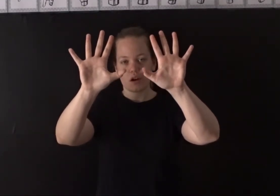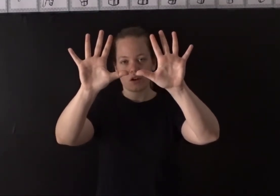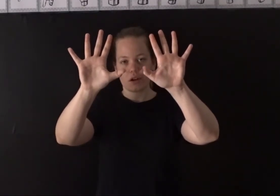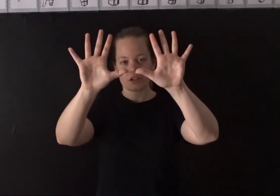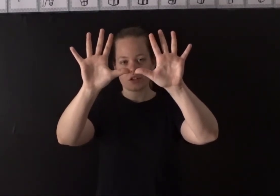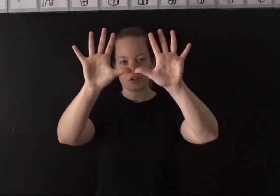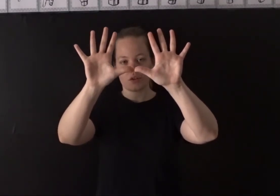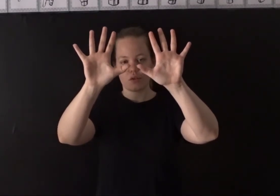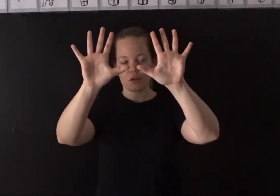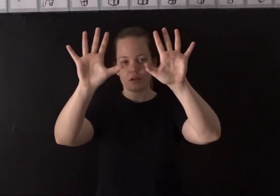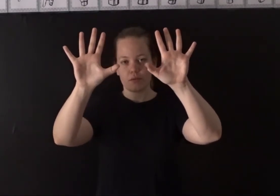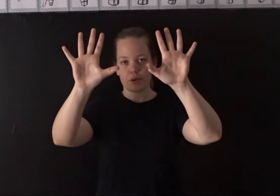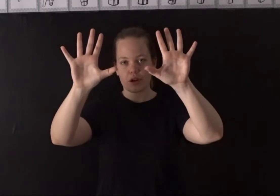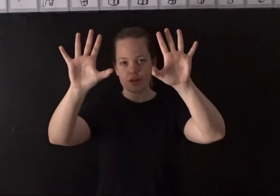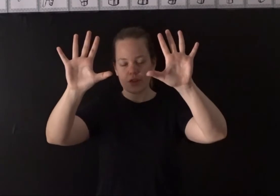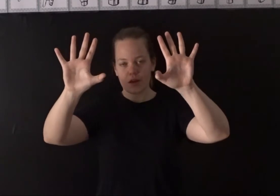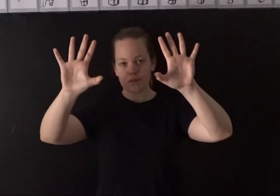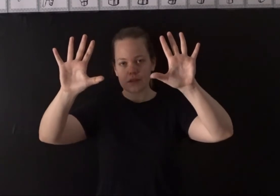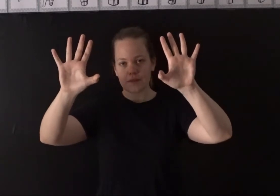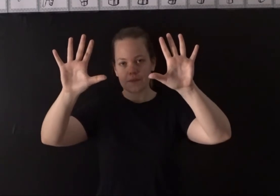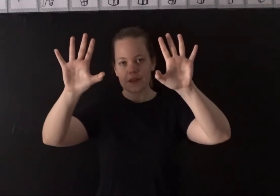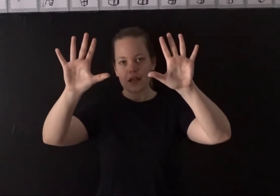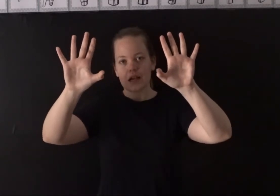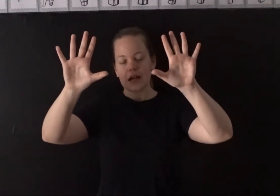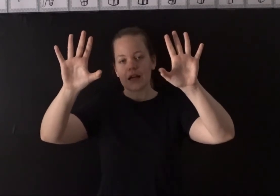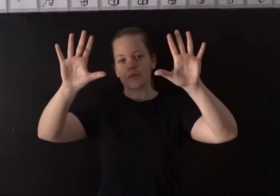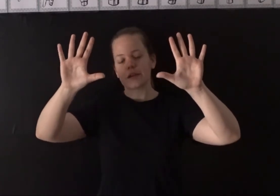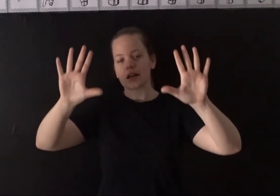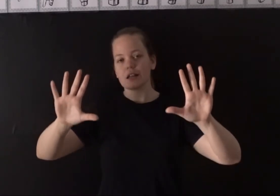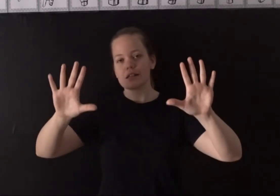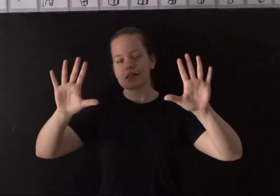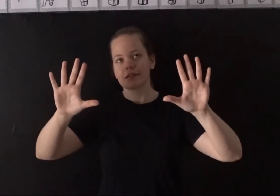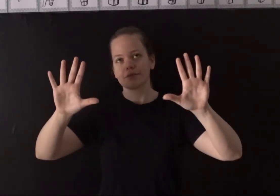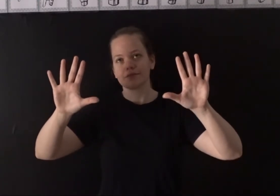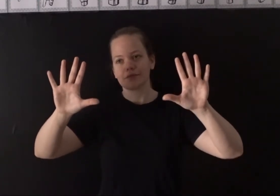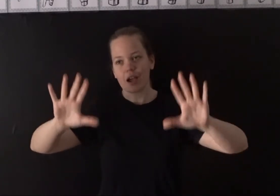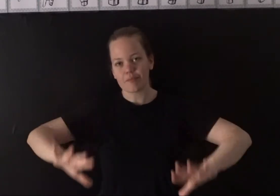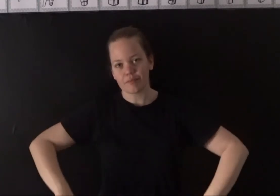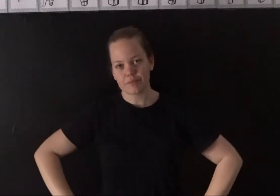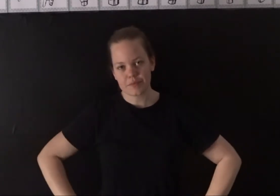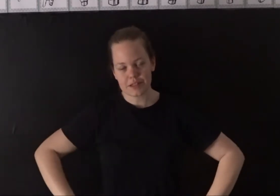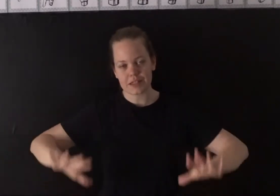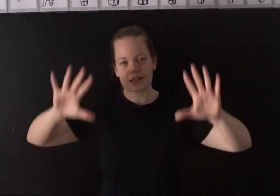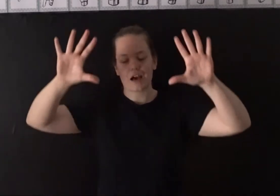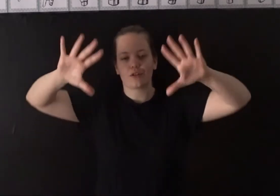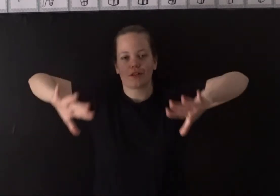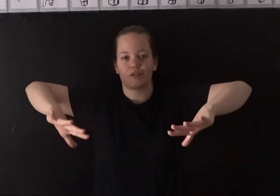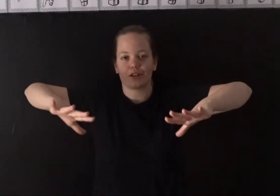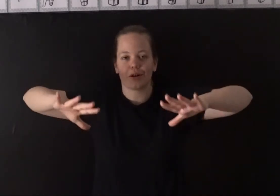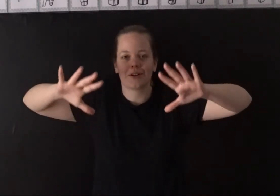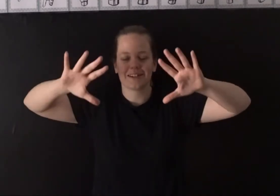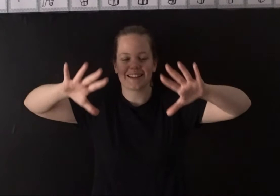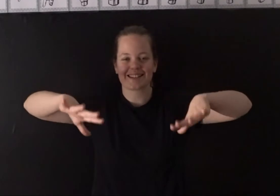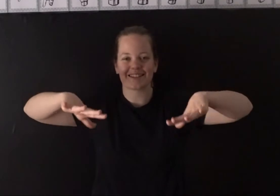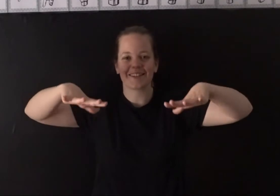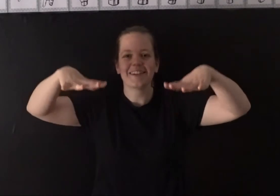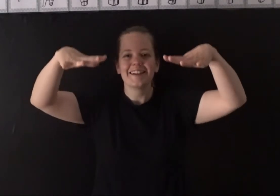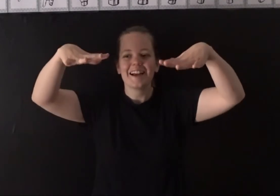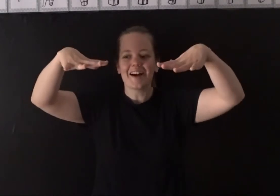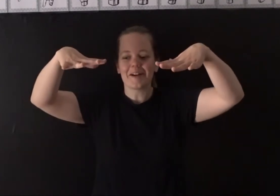going to bring our thumbs, and because I'm sitting down in the video so